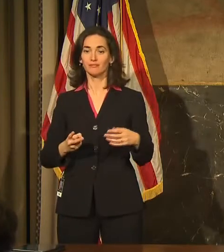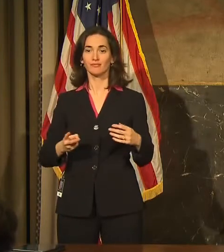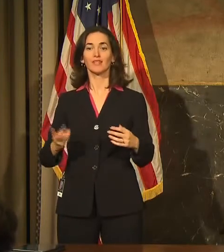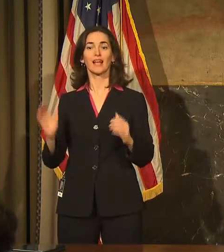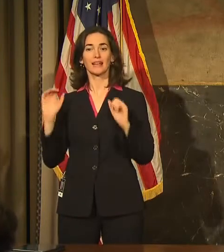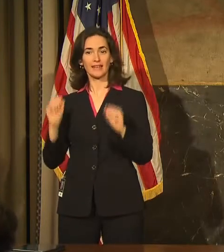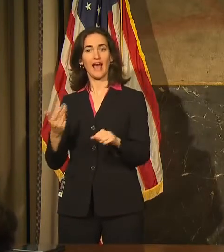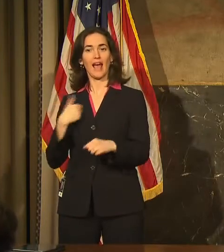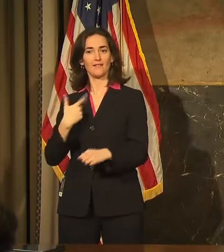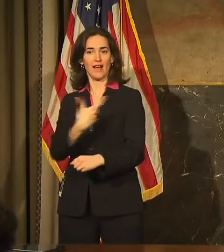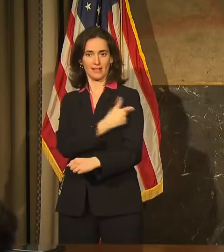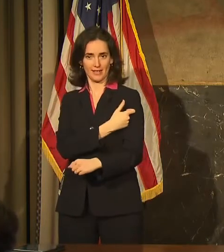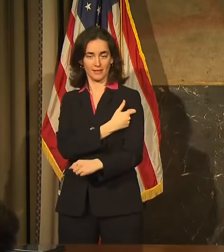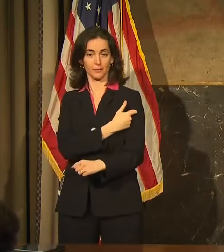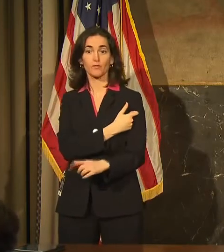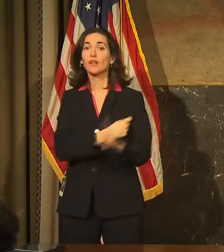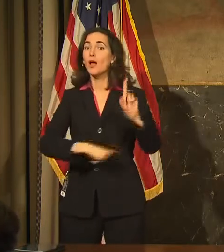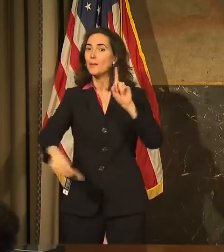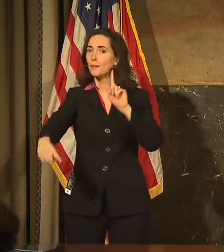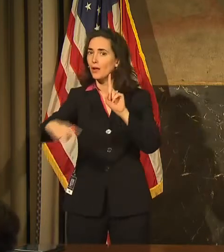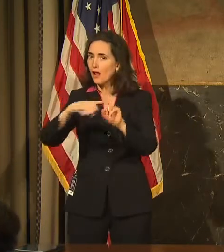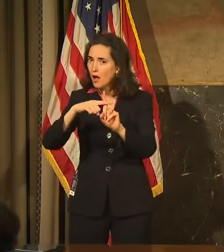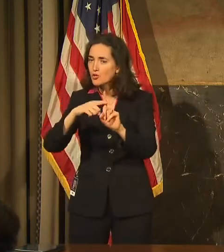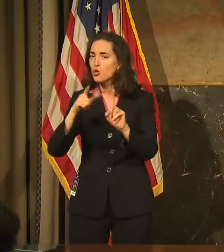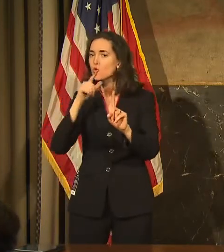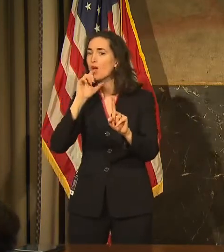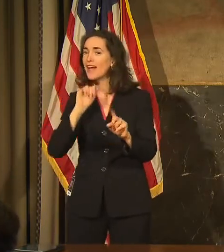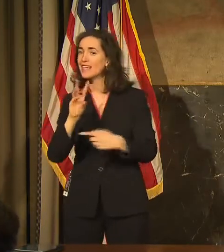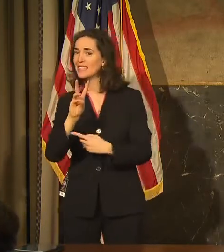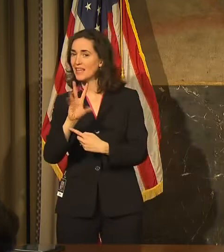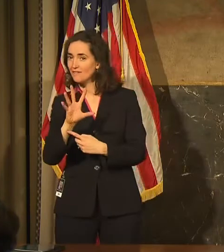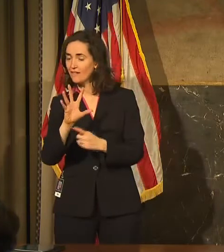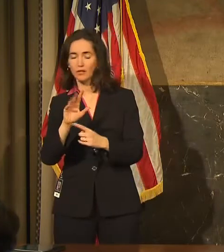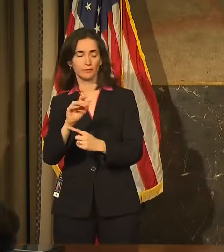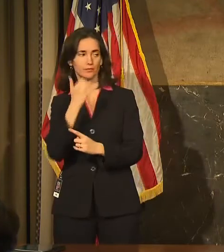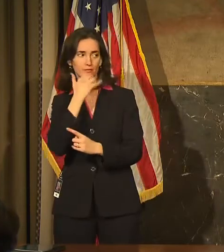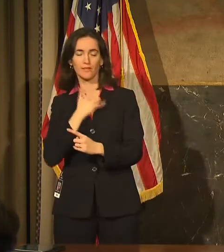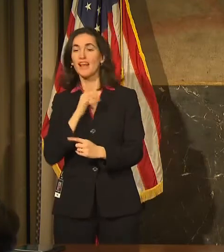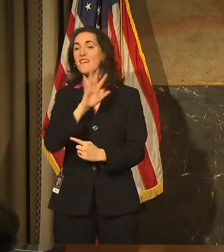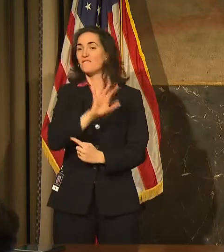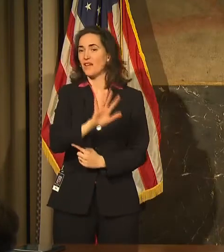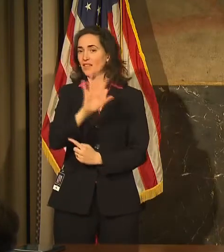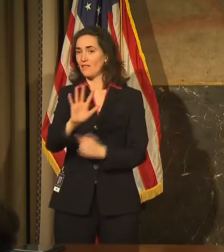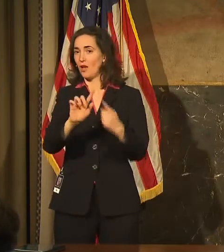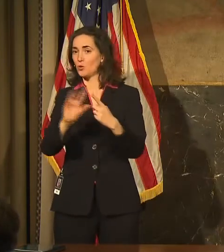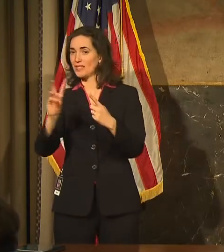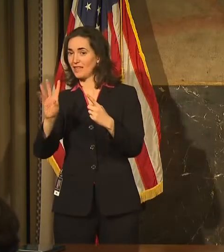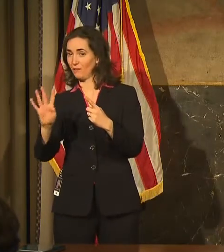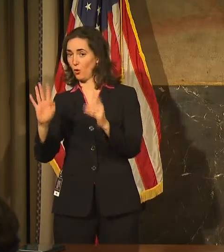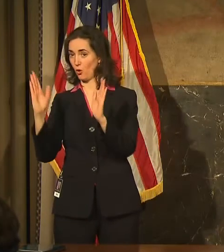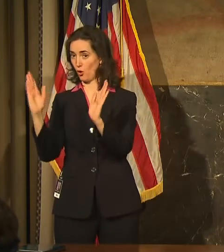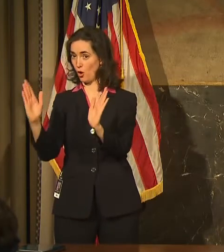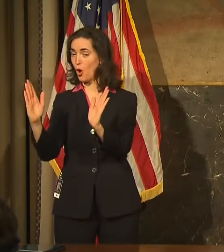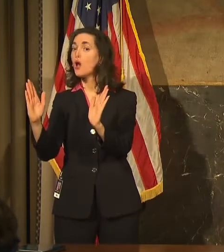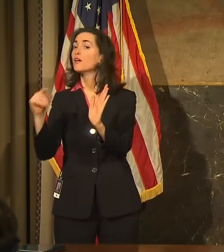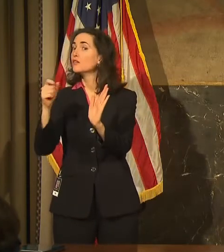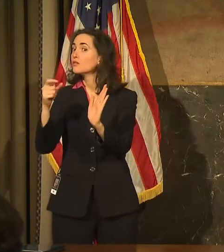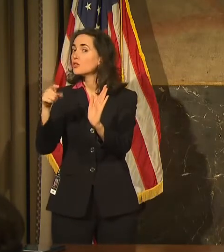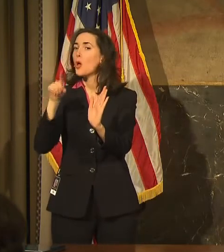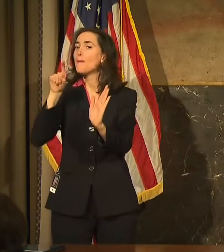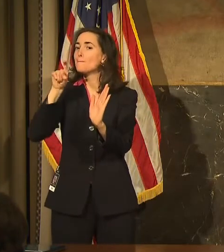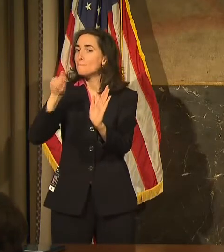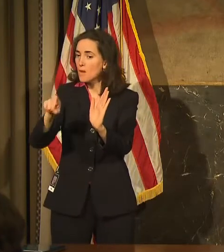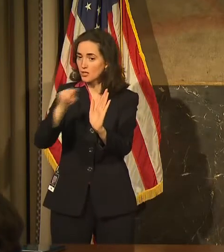that, individuals aged 55 to 64 with at least one of the conditions listed by the CDC is placing them